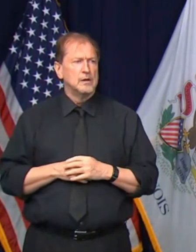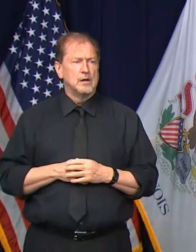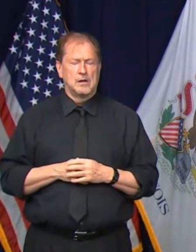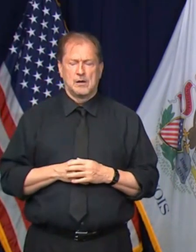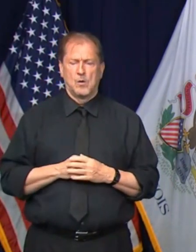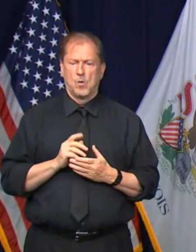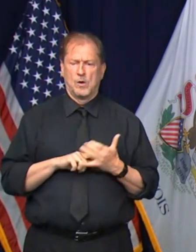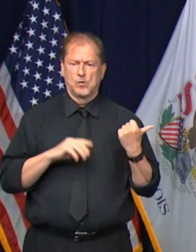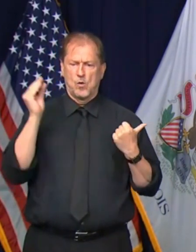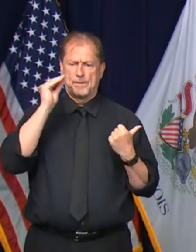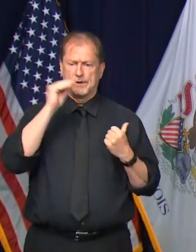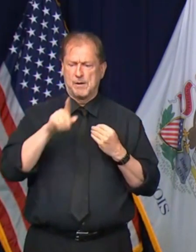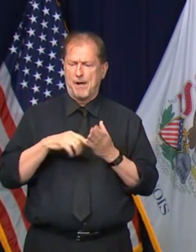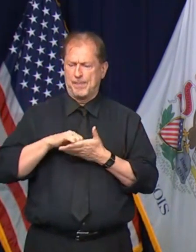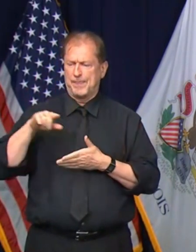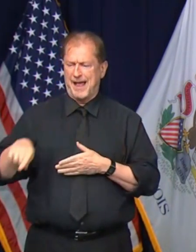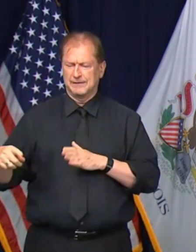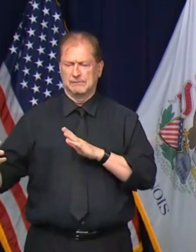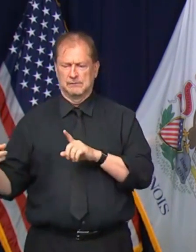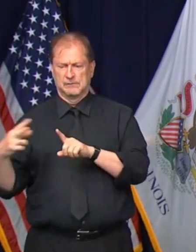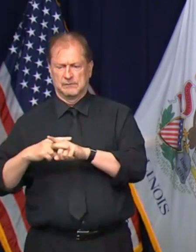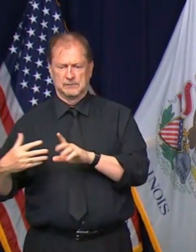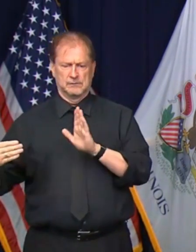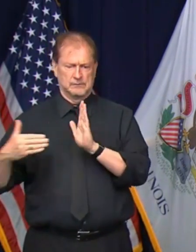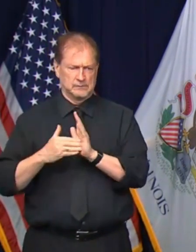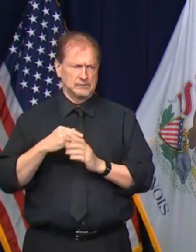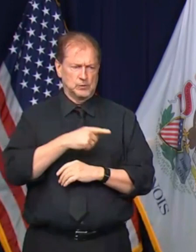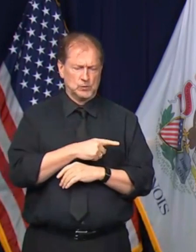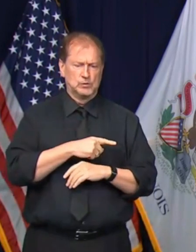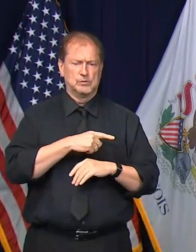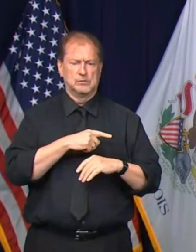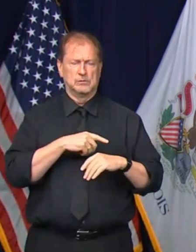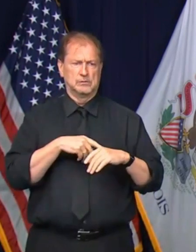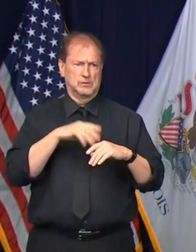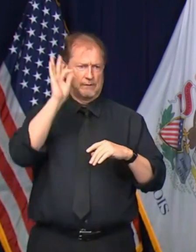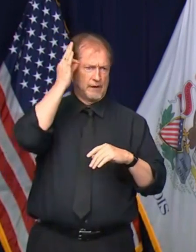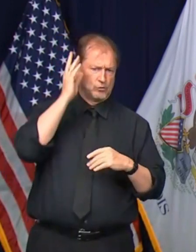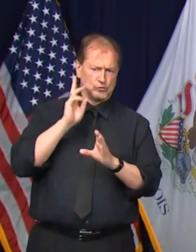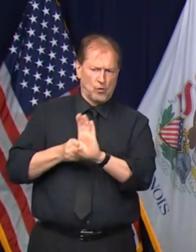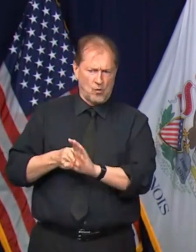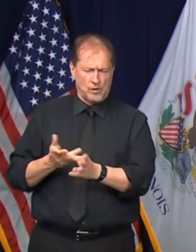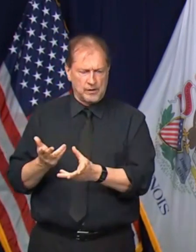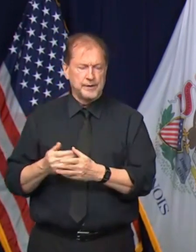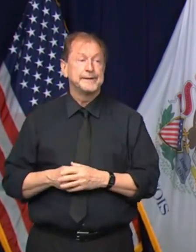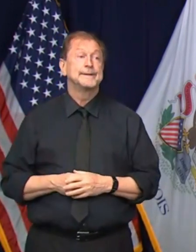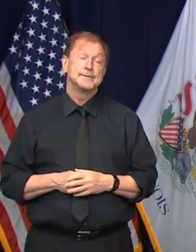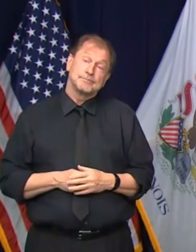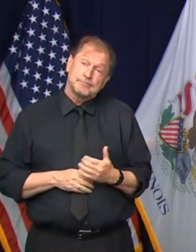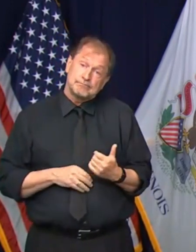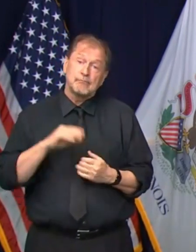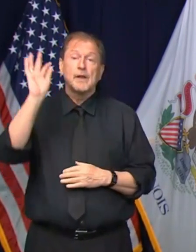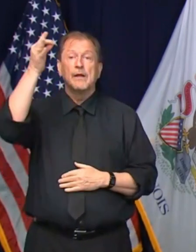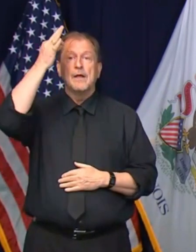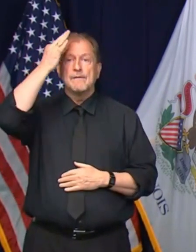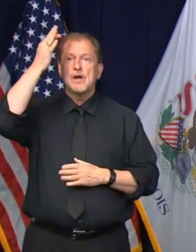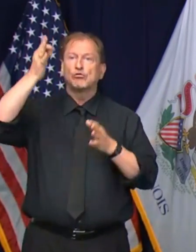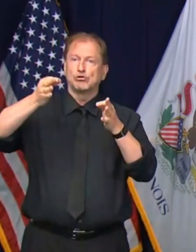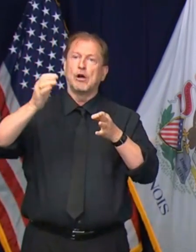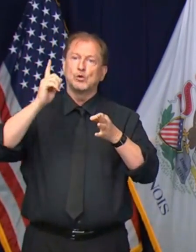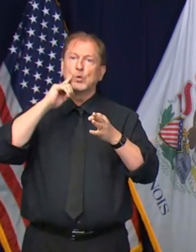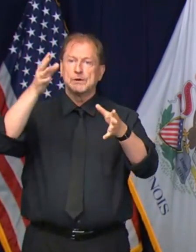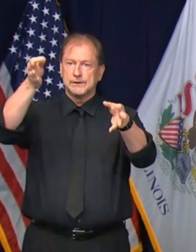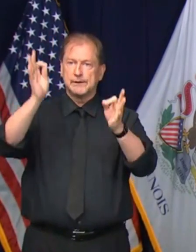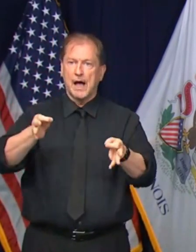is your take on that? What's your response to the feds getting involved last Friday? Yeah, the decision will be made by a federal judge about whether